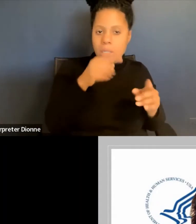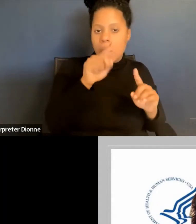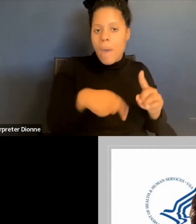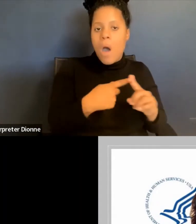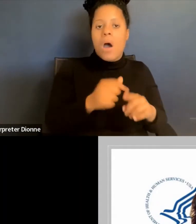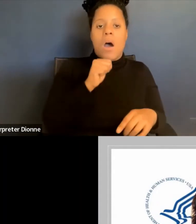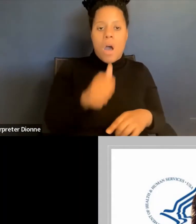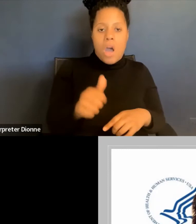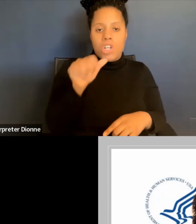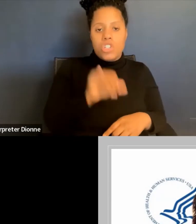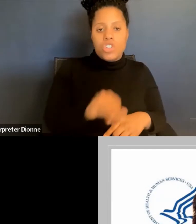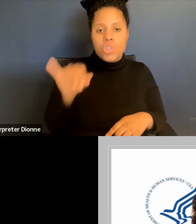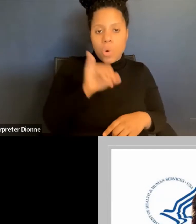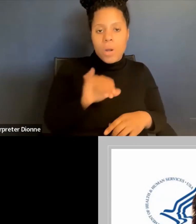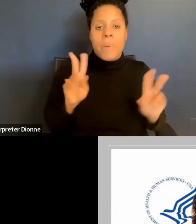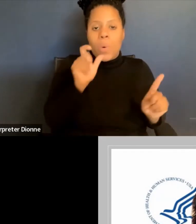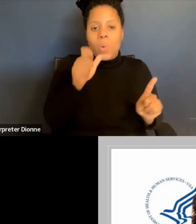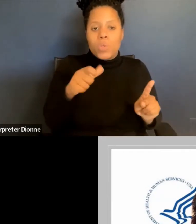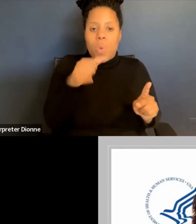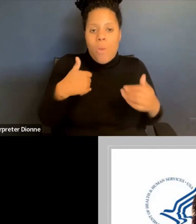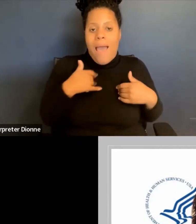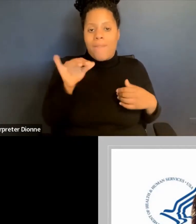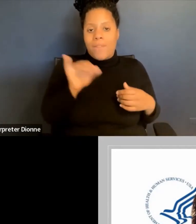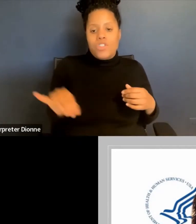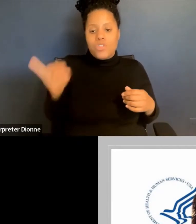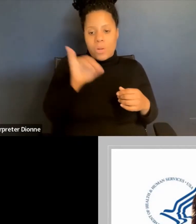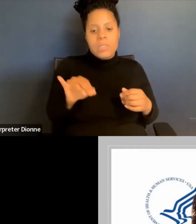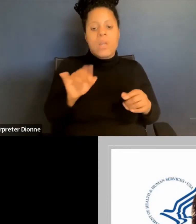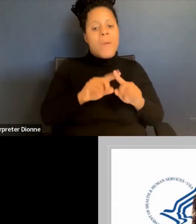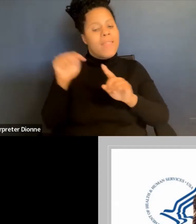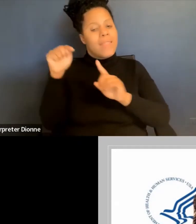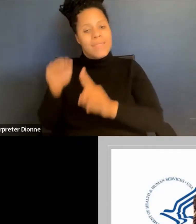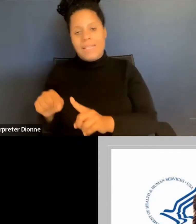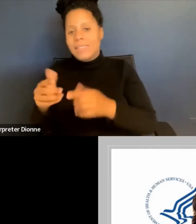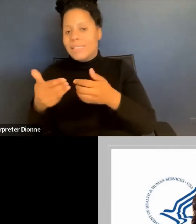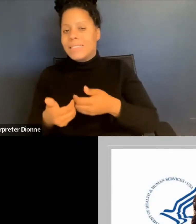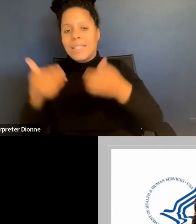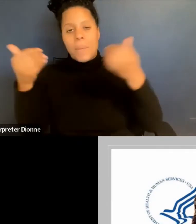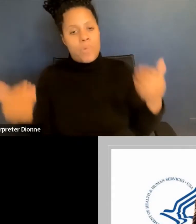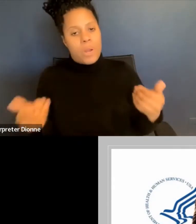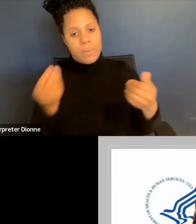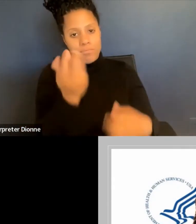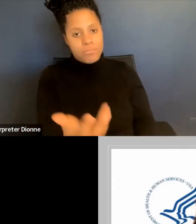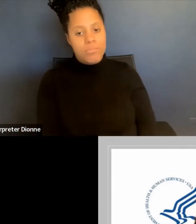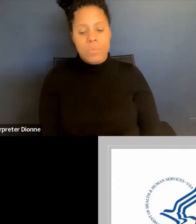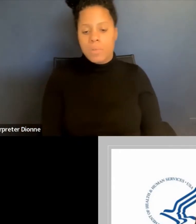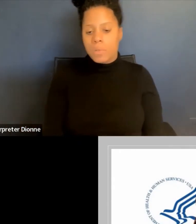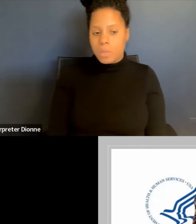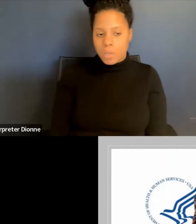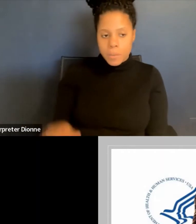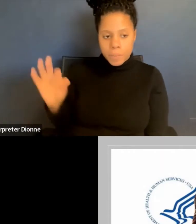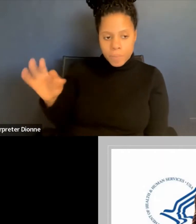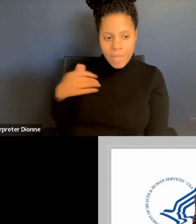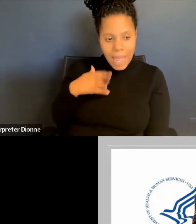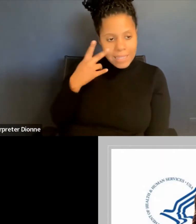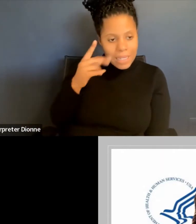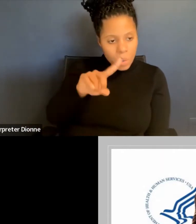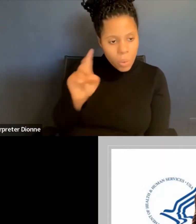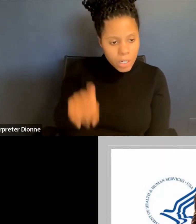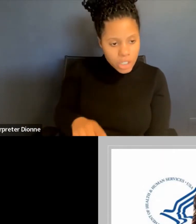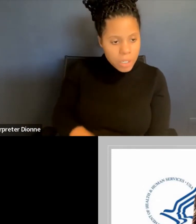pool, and this is separate when you see that literature. Thank you, Michelle. So we got a question.